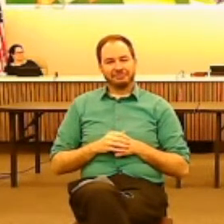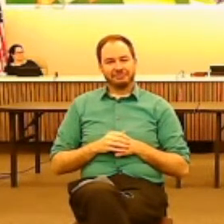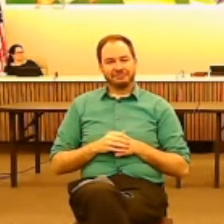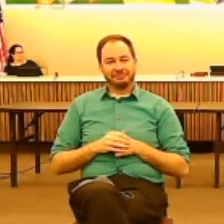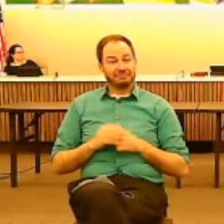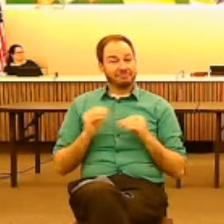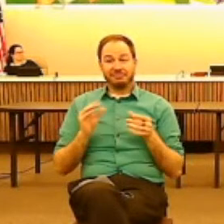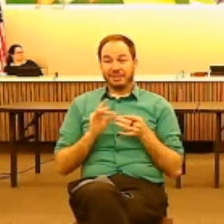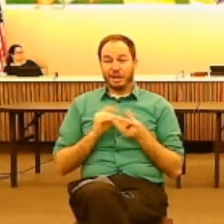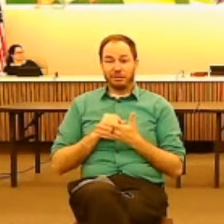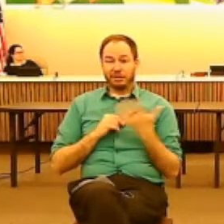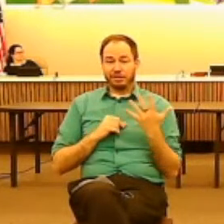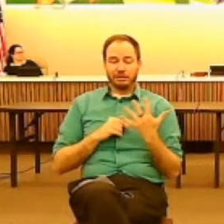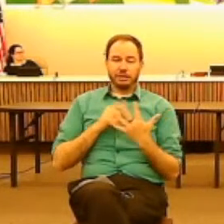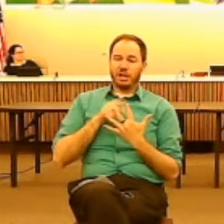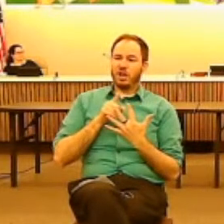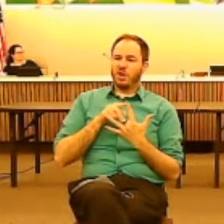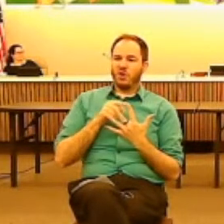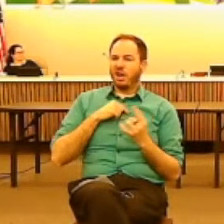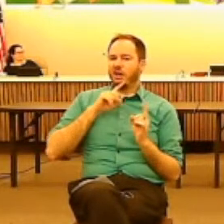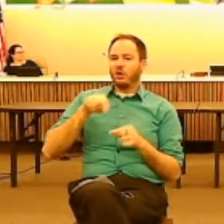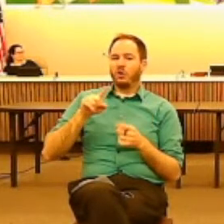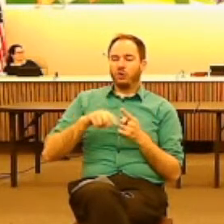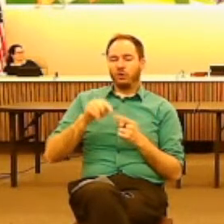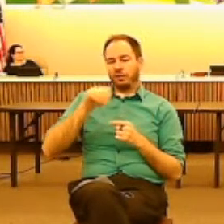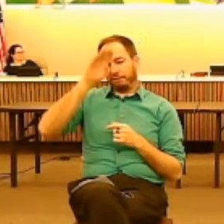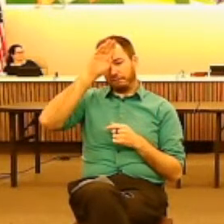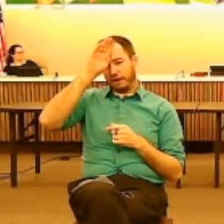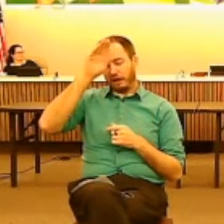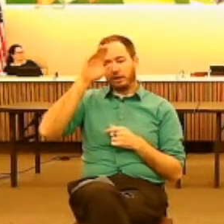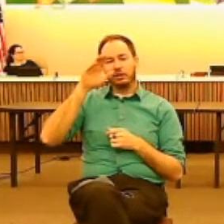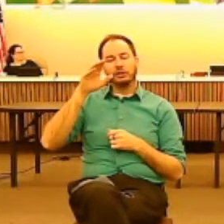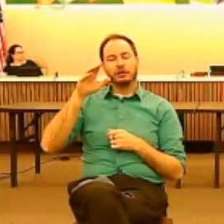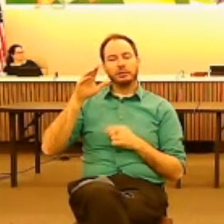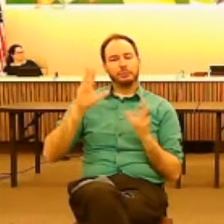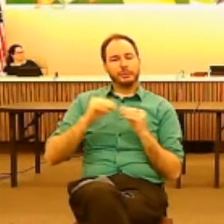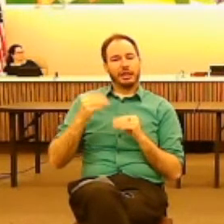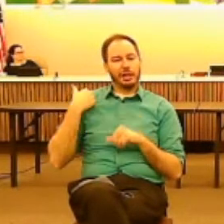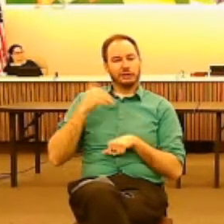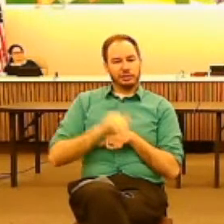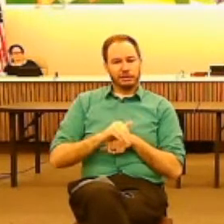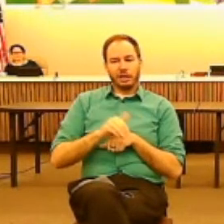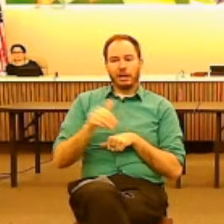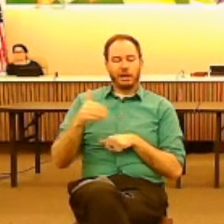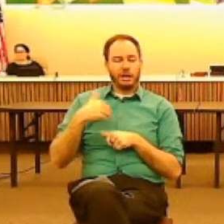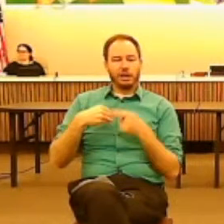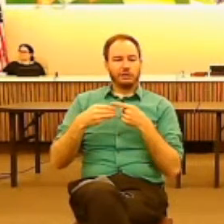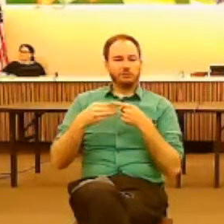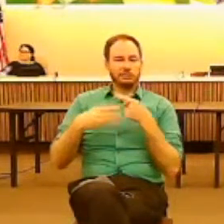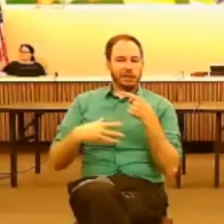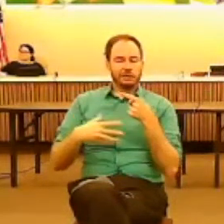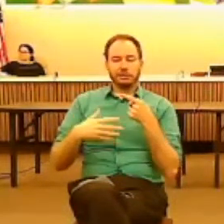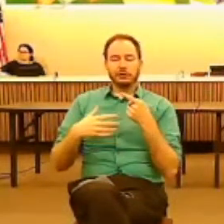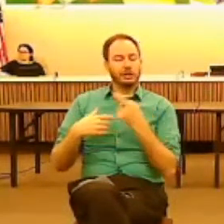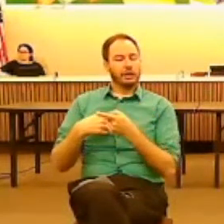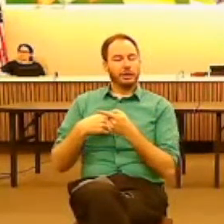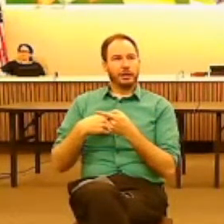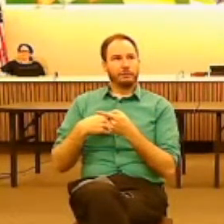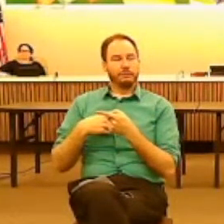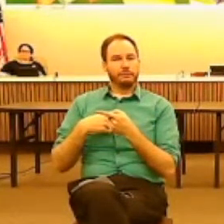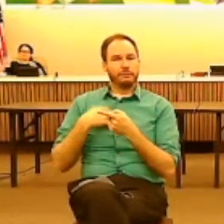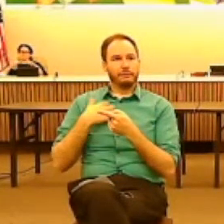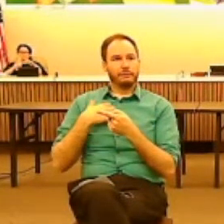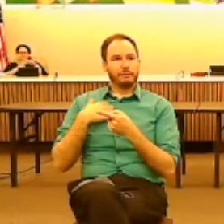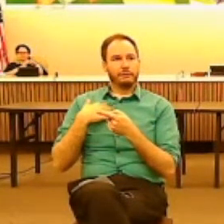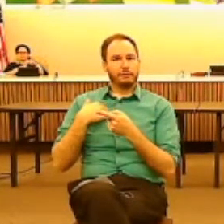Anybody have anything? I attended the fire commissioners meeting last night. There's a list of one of the things that, and